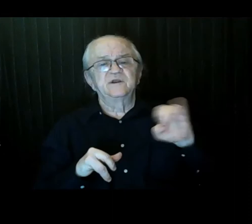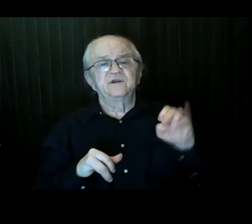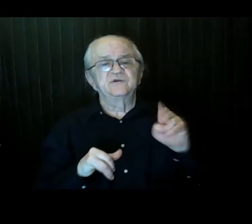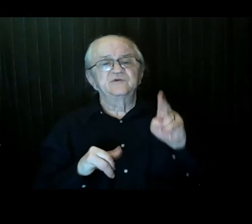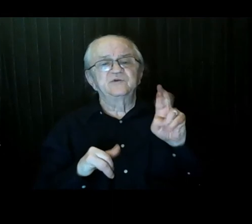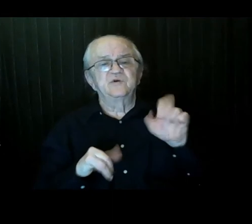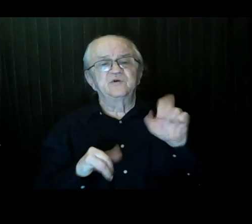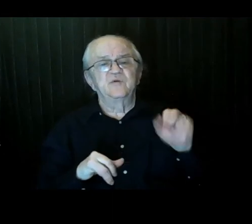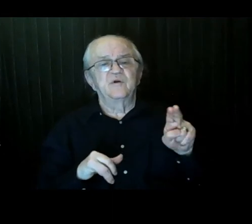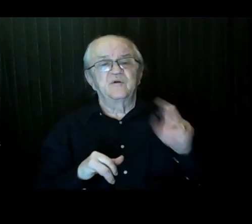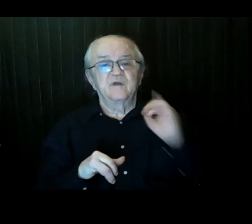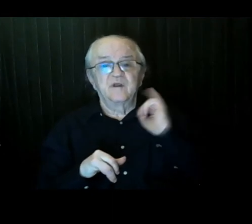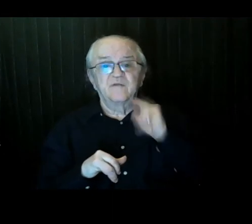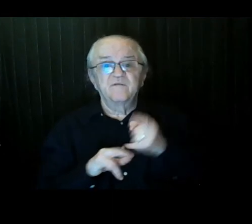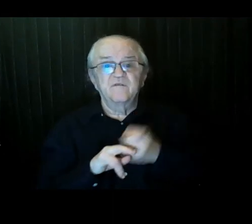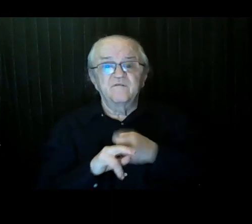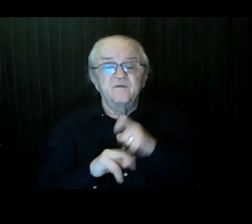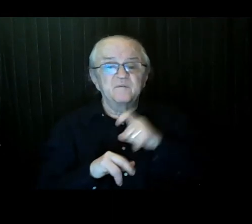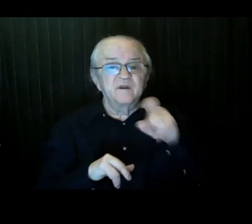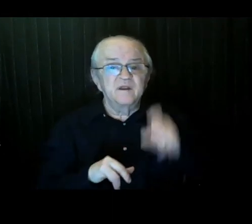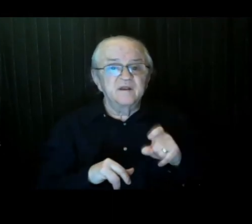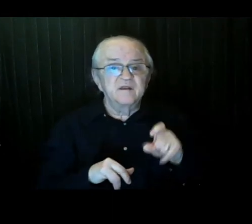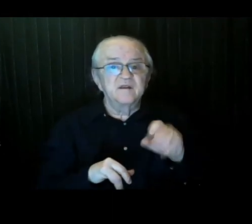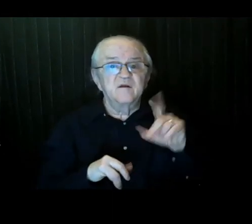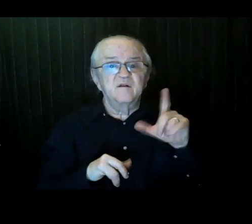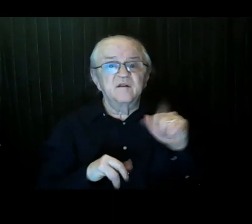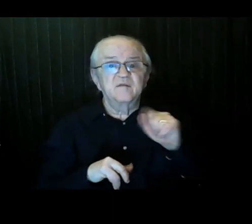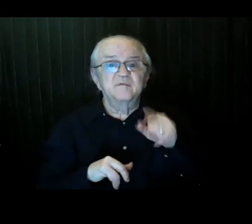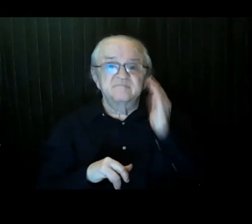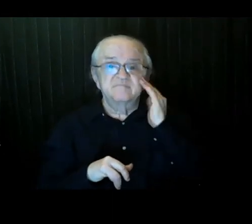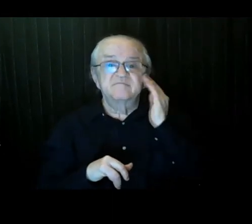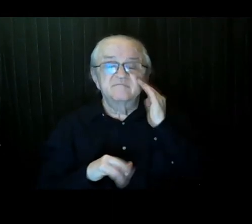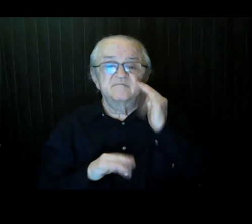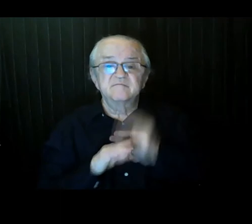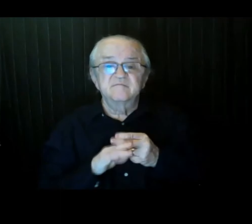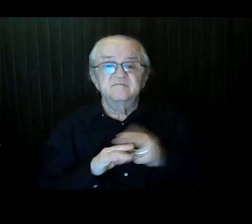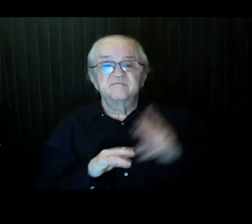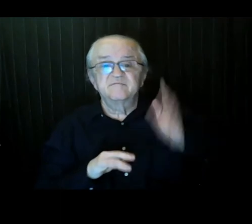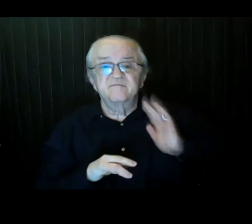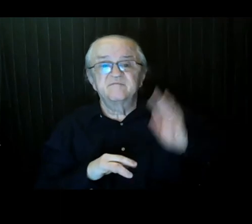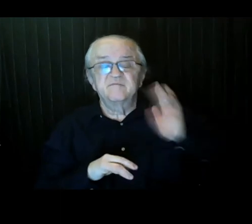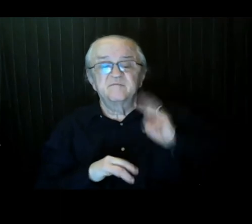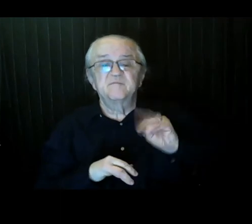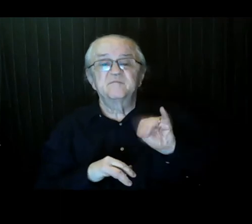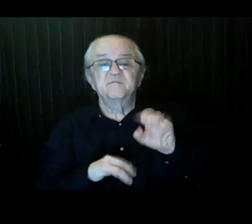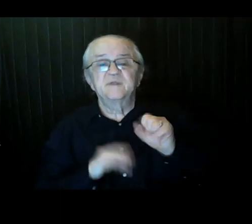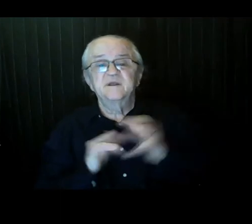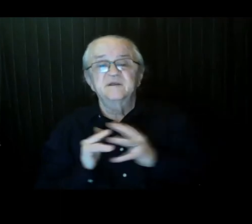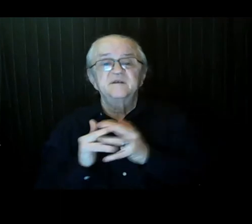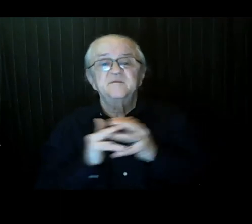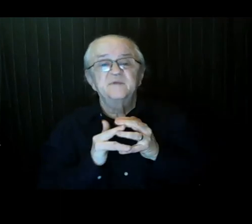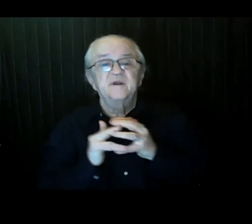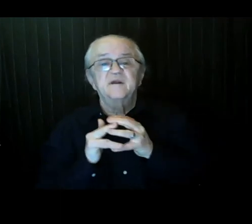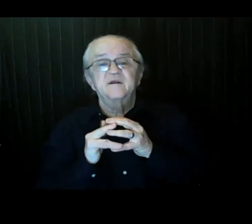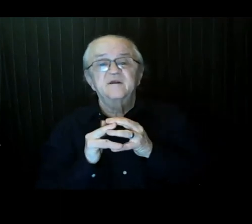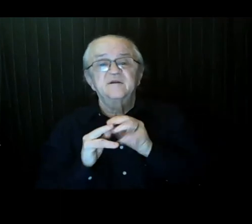Now, if you're from Texas or Oklahoma, you know Jane Giroux. She was a former Miss America. She moved to Fort Worth, Texas.